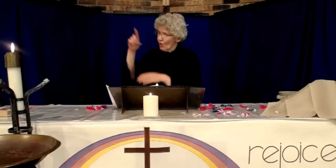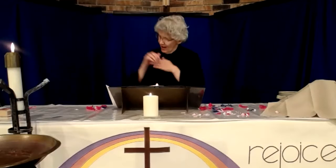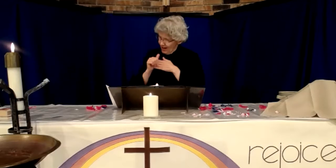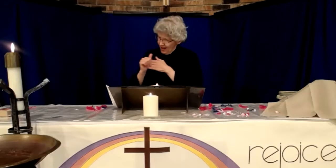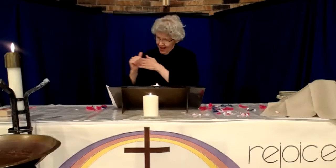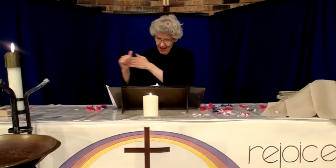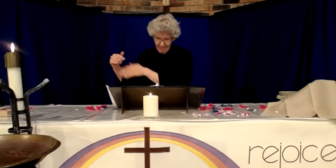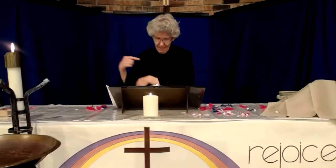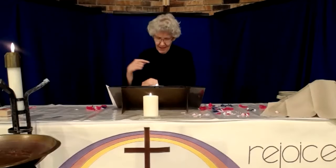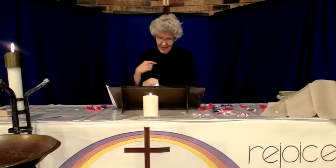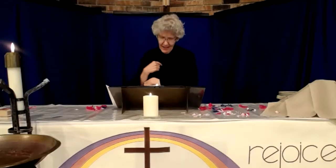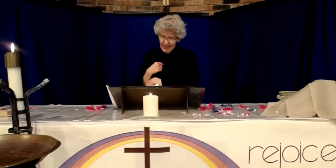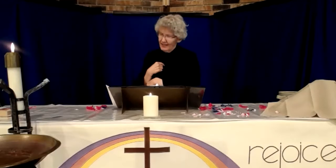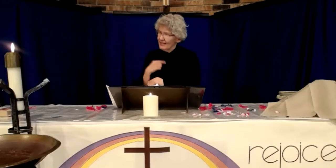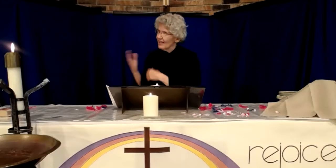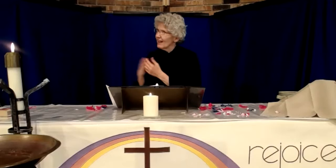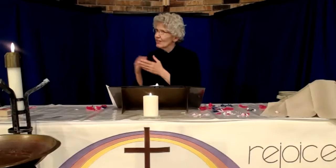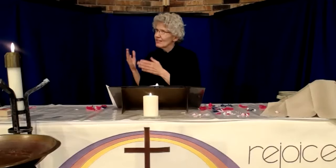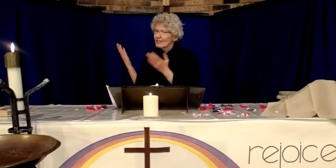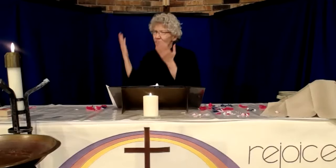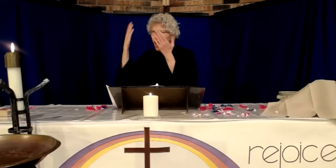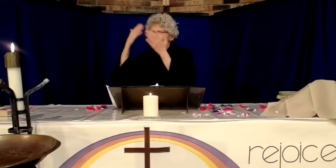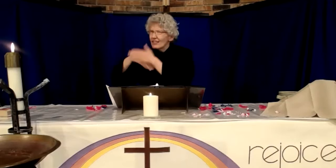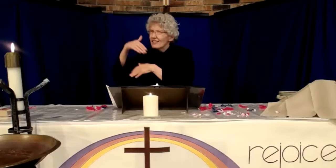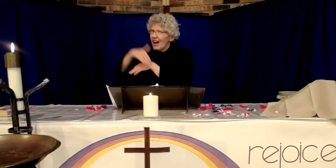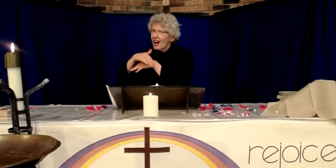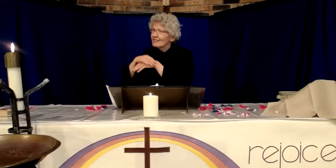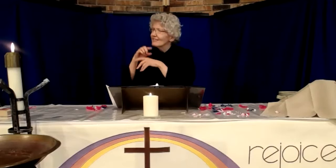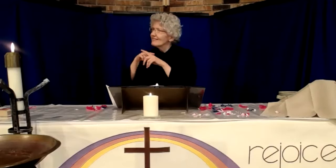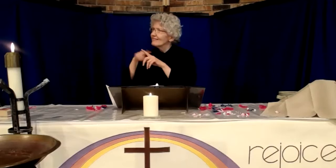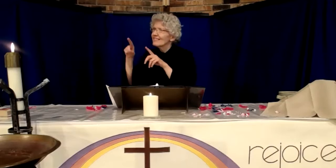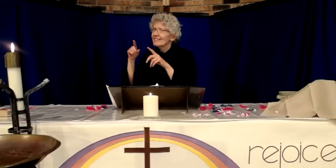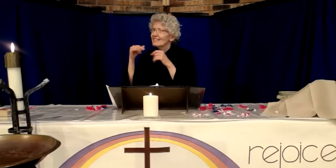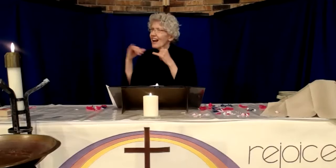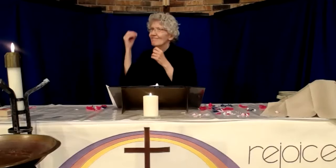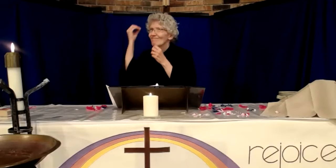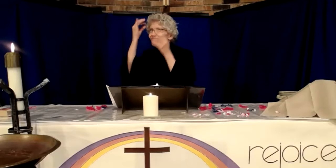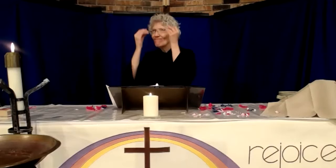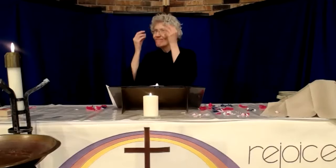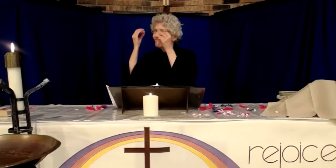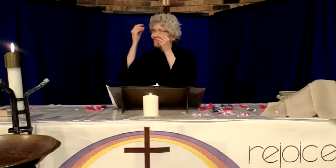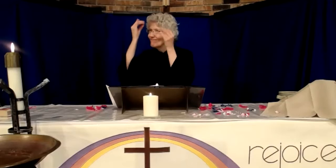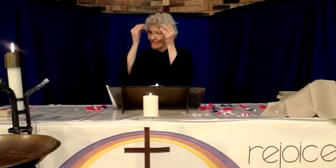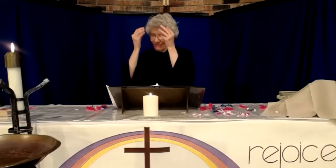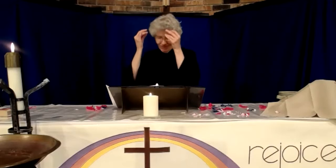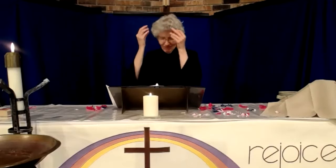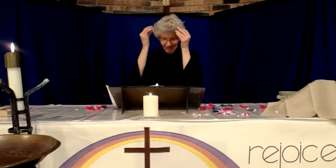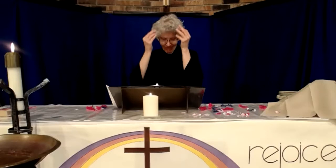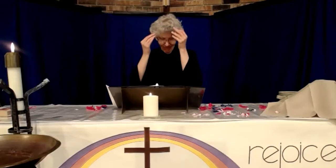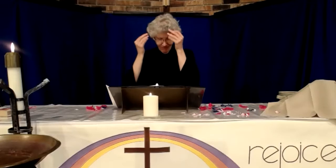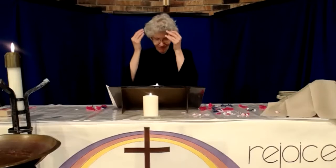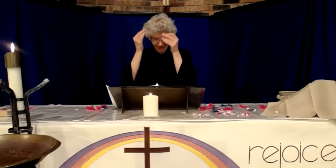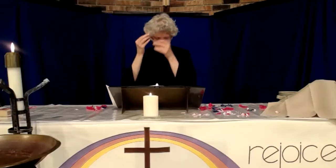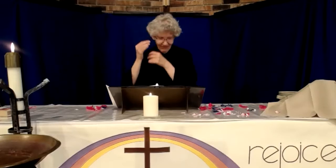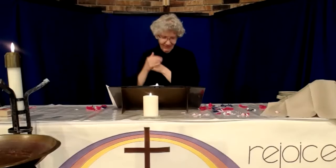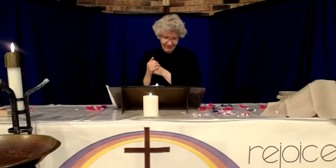I praise you, Lord, for being my guide. Even in the darkest night, your teachings fill my